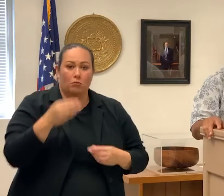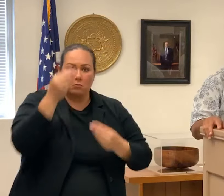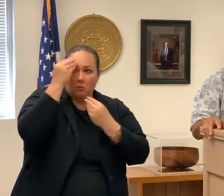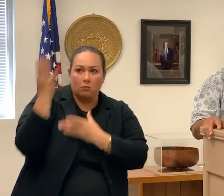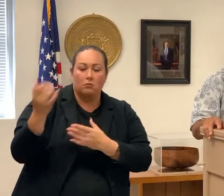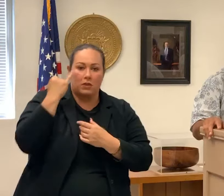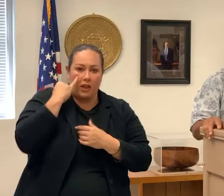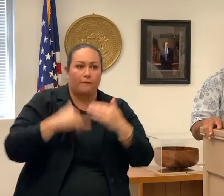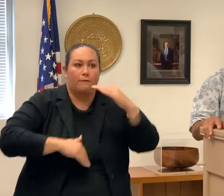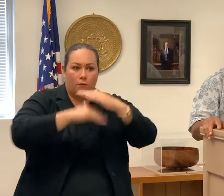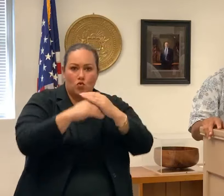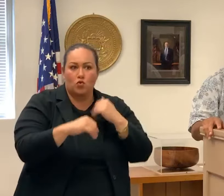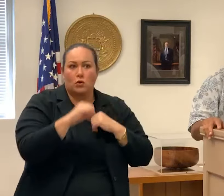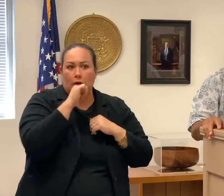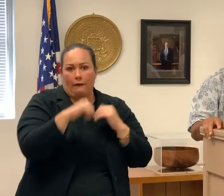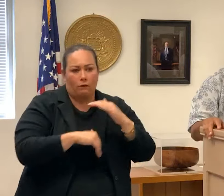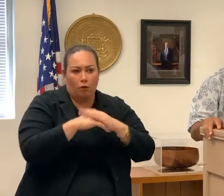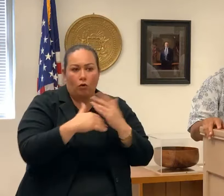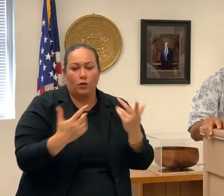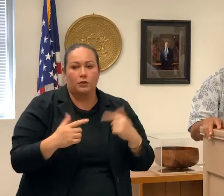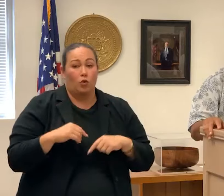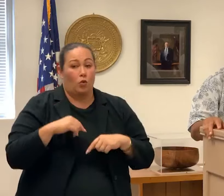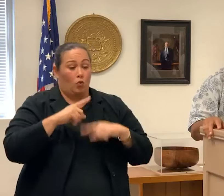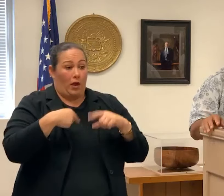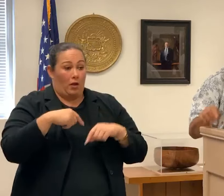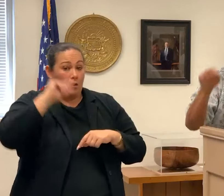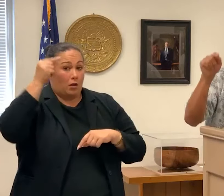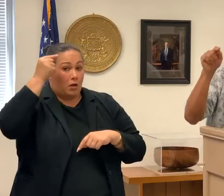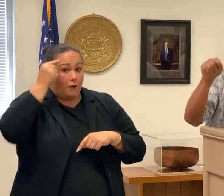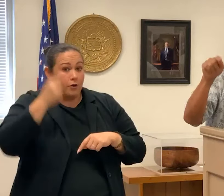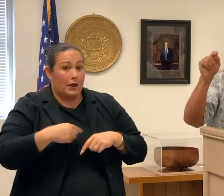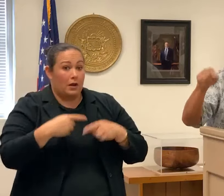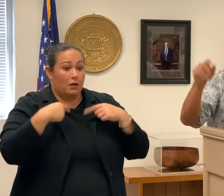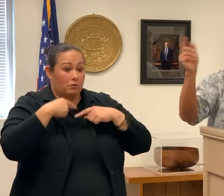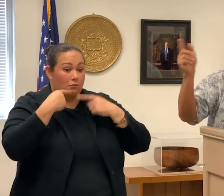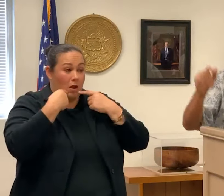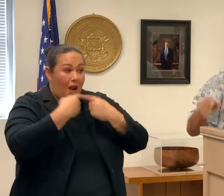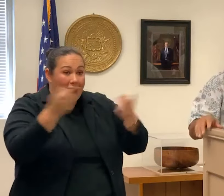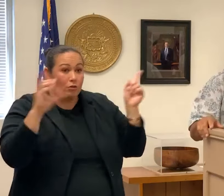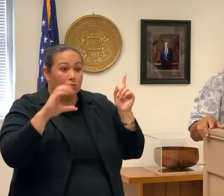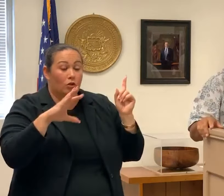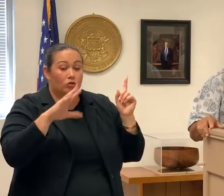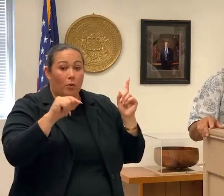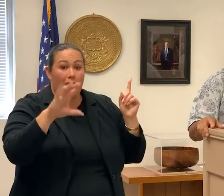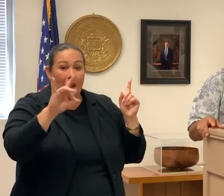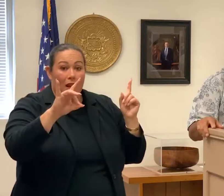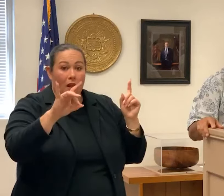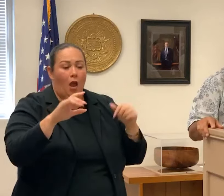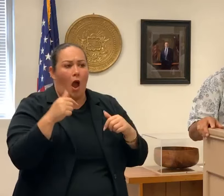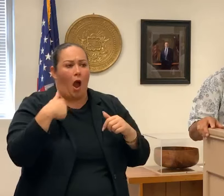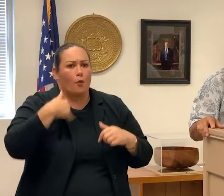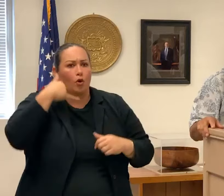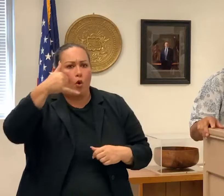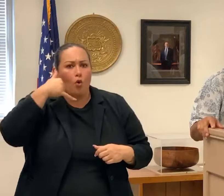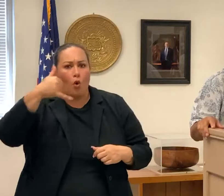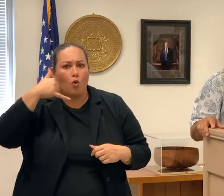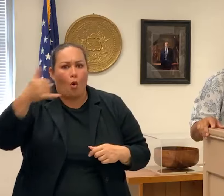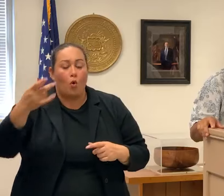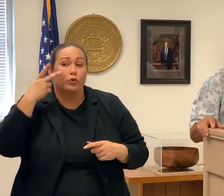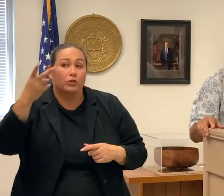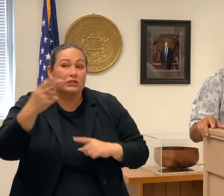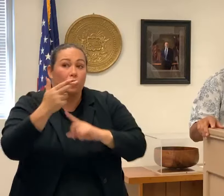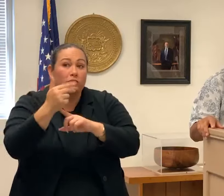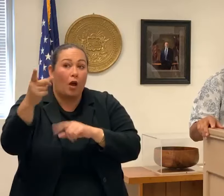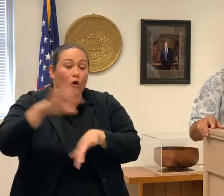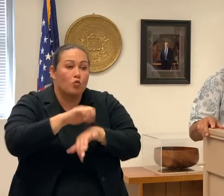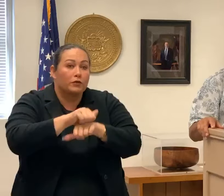happened when the governor made the announcement to open on October 8th, every other day I was calling the hotels to find out what their occupancy was,